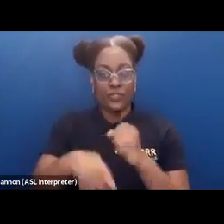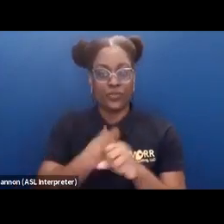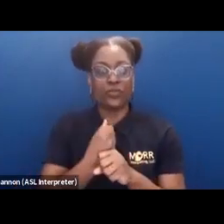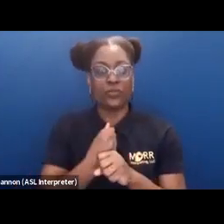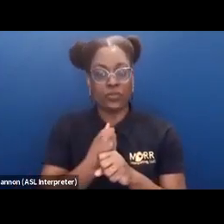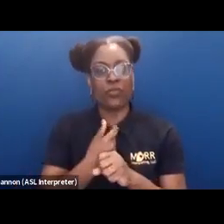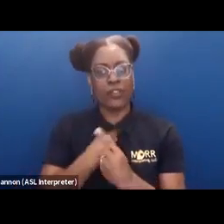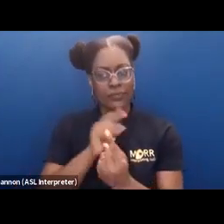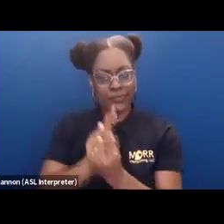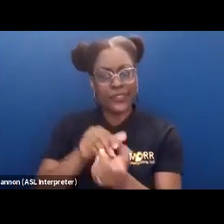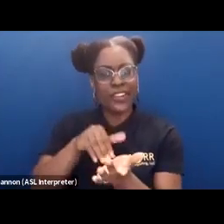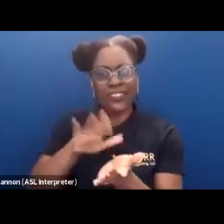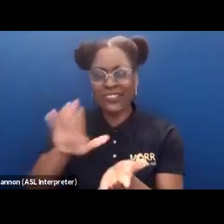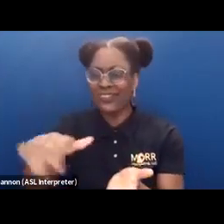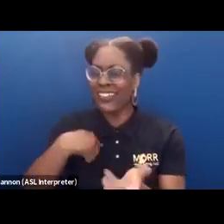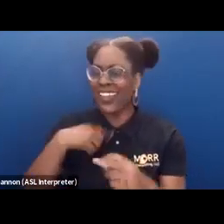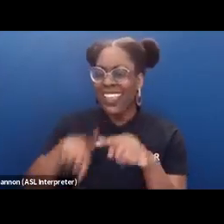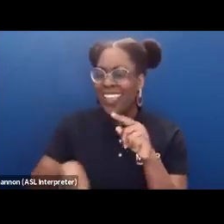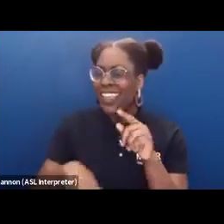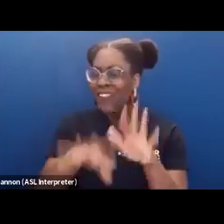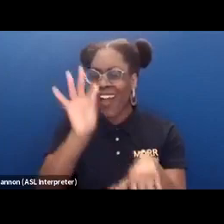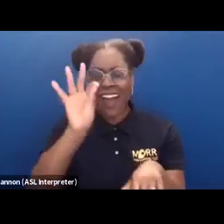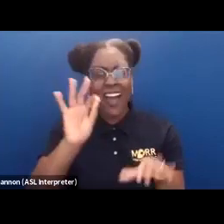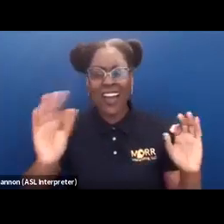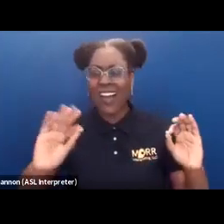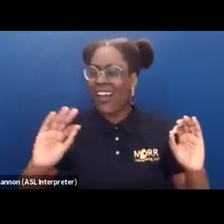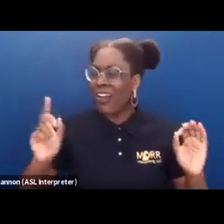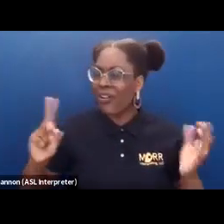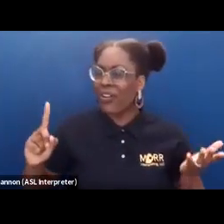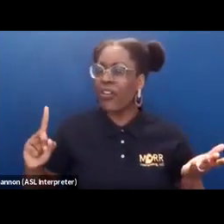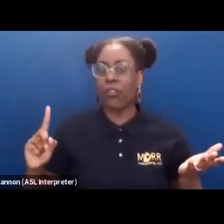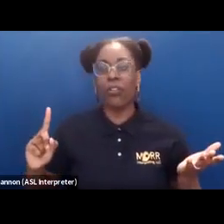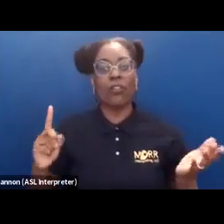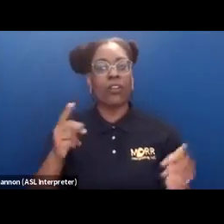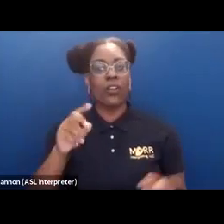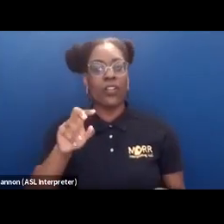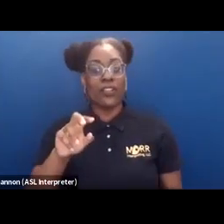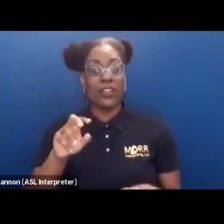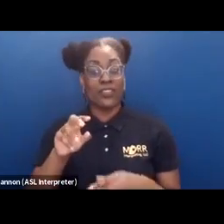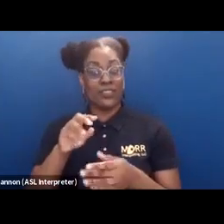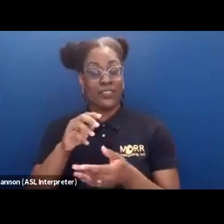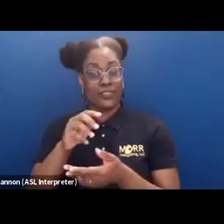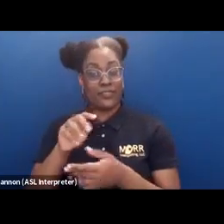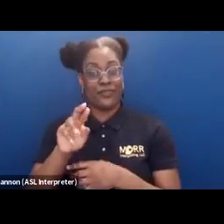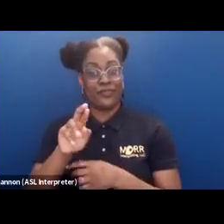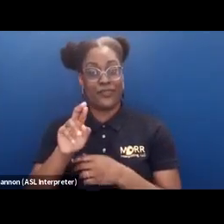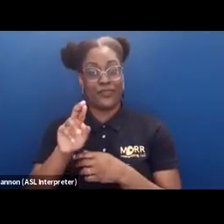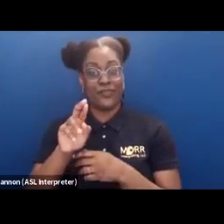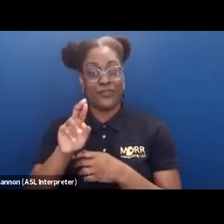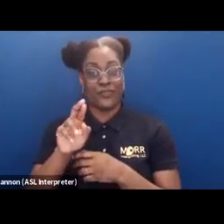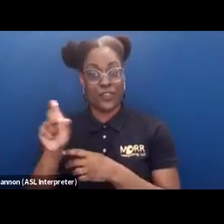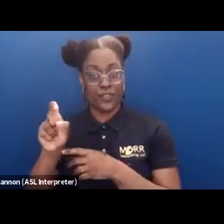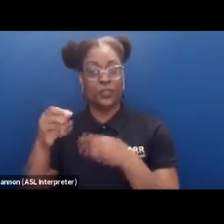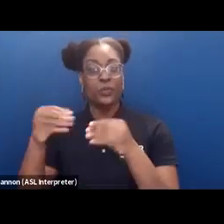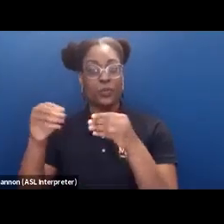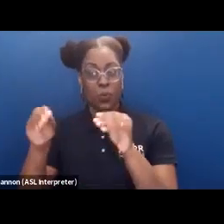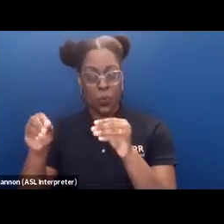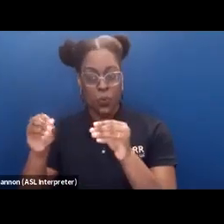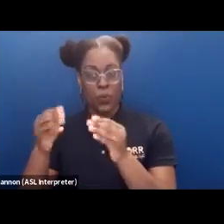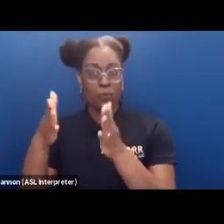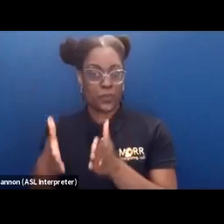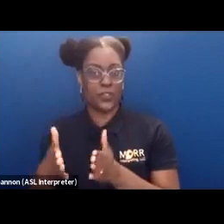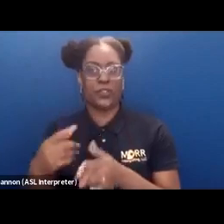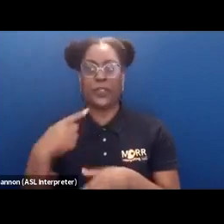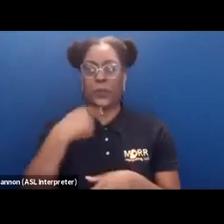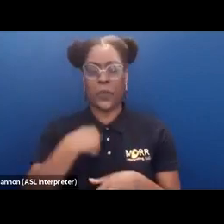medication. And pharmacists told me directly that it was because doctors and dentists had ordered it for themselves to stockpile for